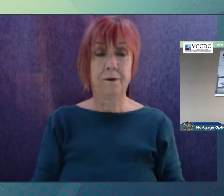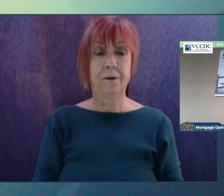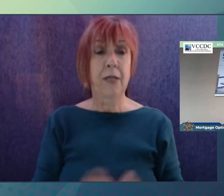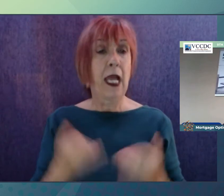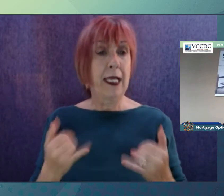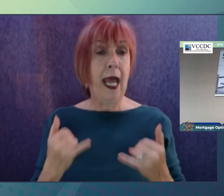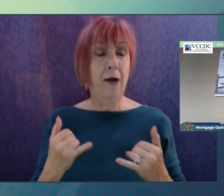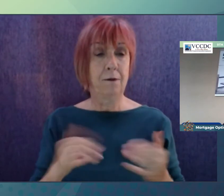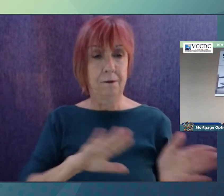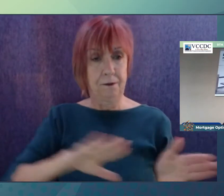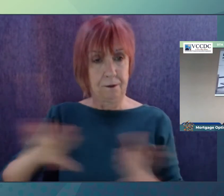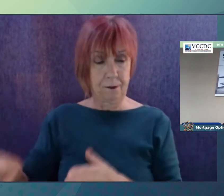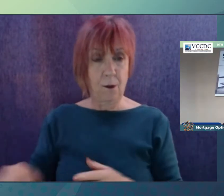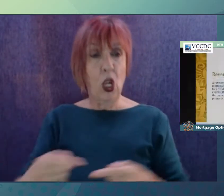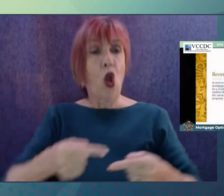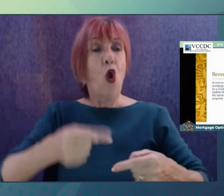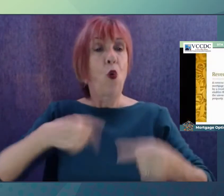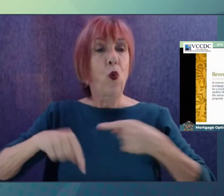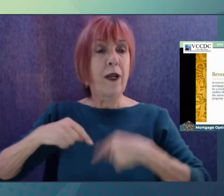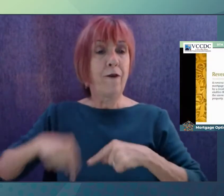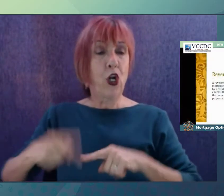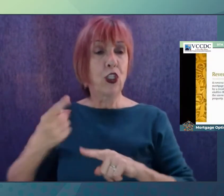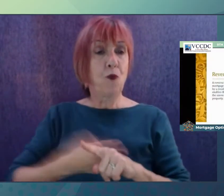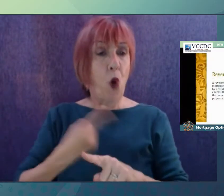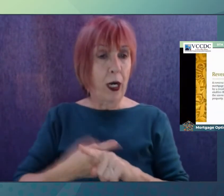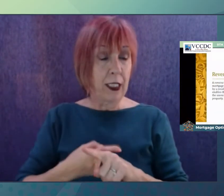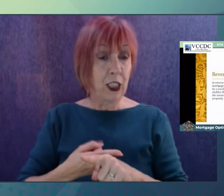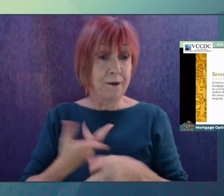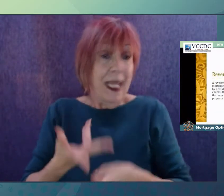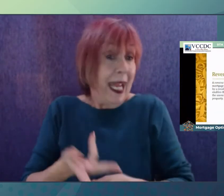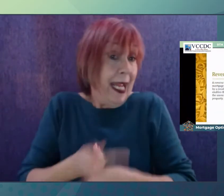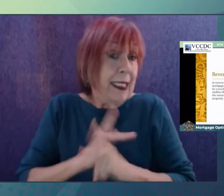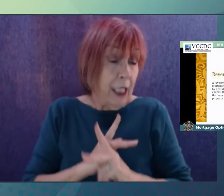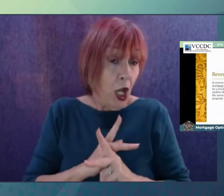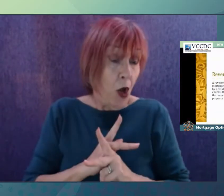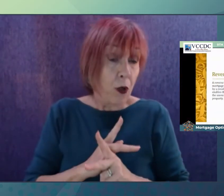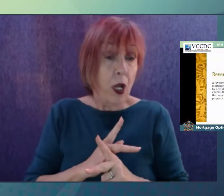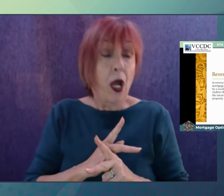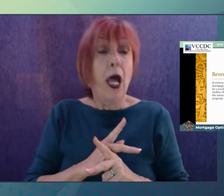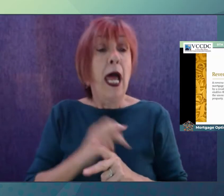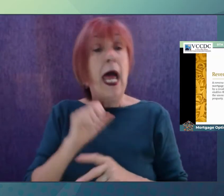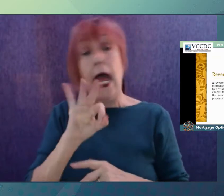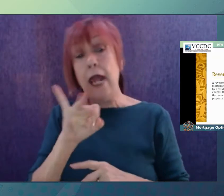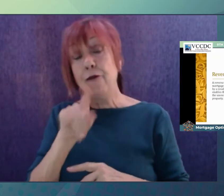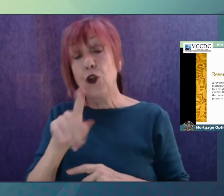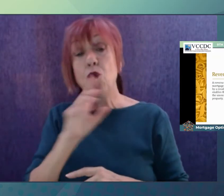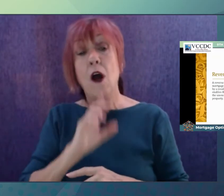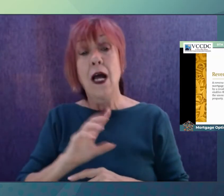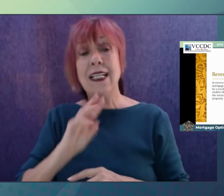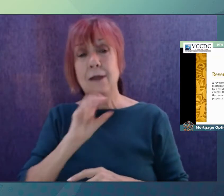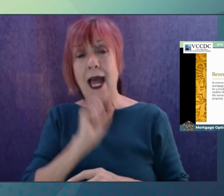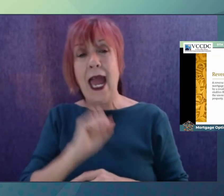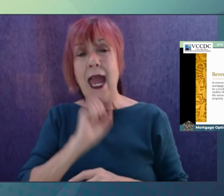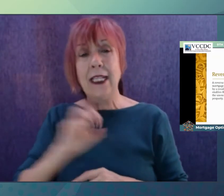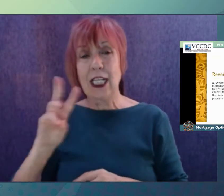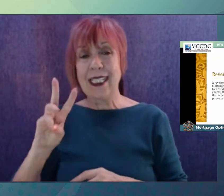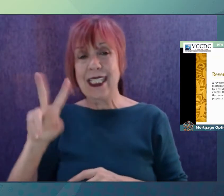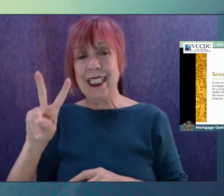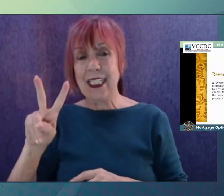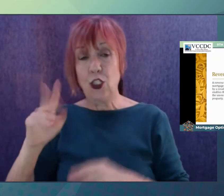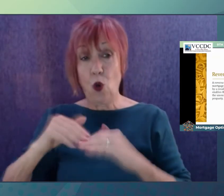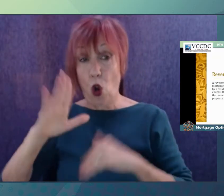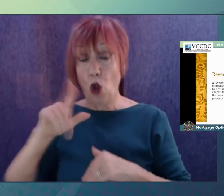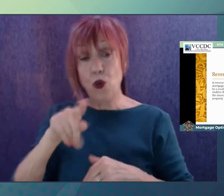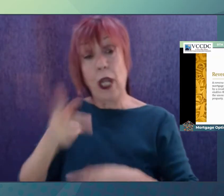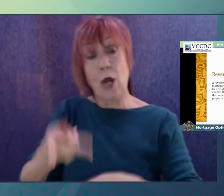mortgage. Reverse mortgage is a loan. A homeowner who's 62 or older and has considerable home equity can borrow against the value